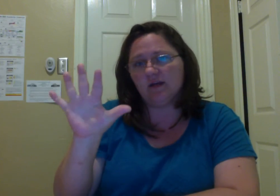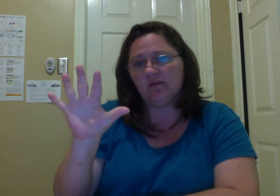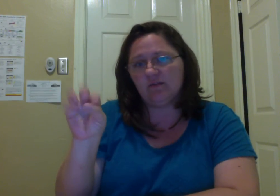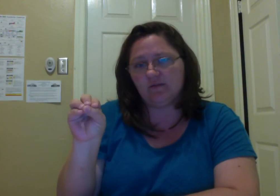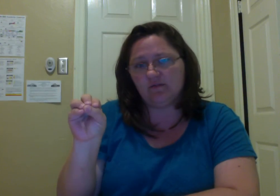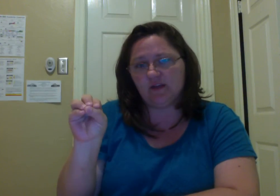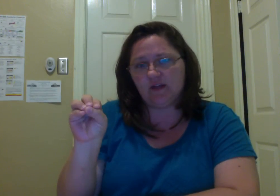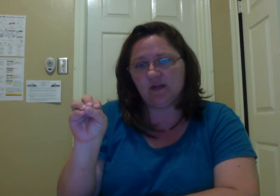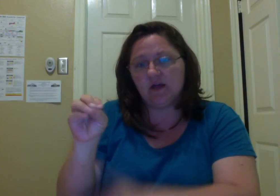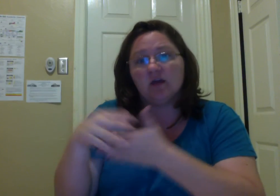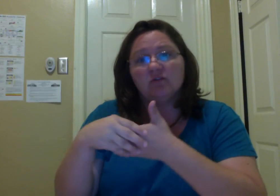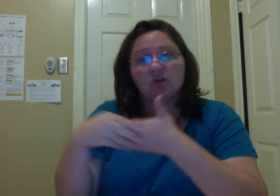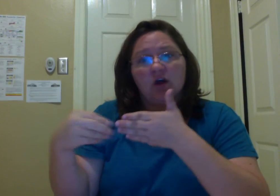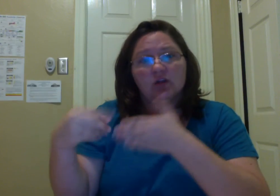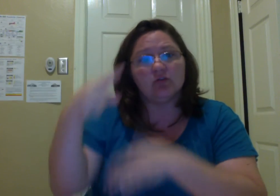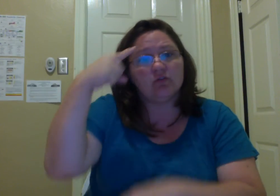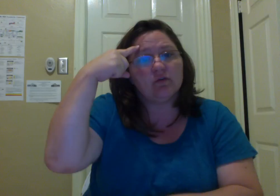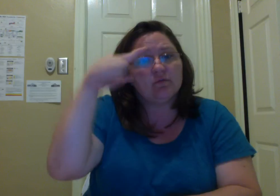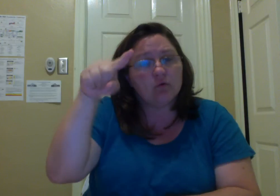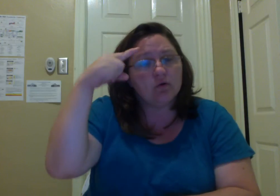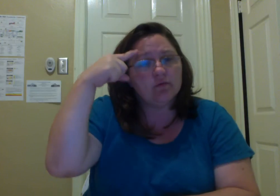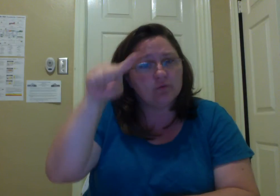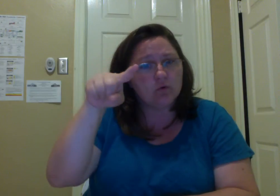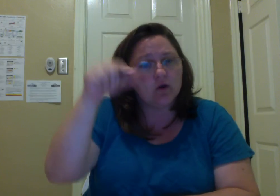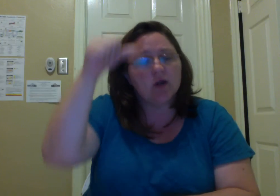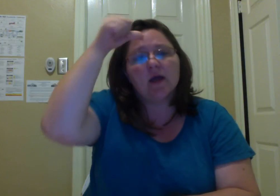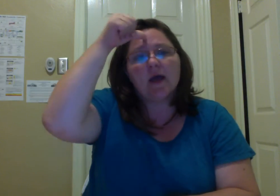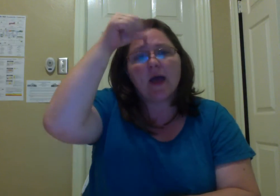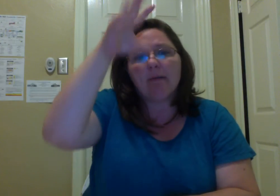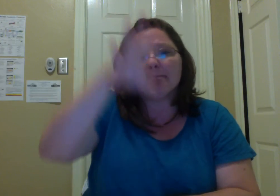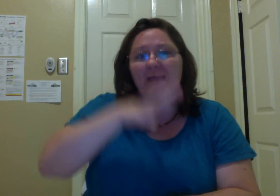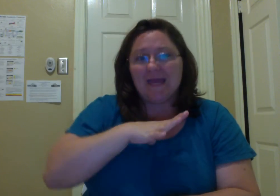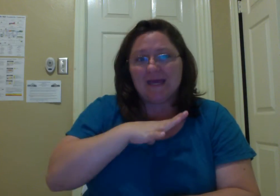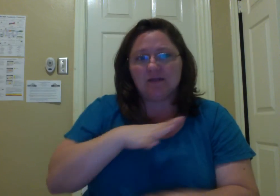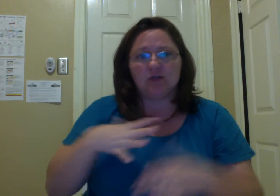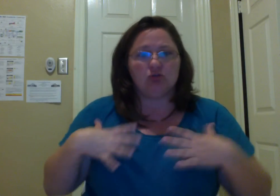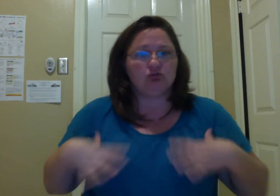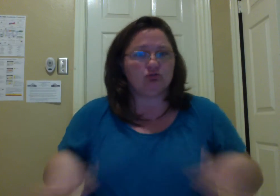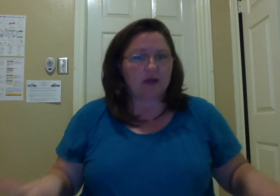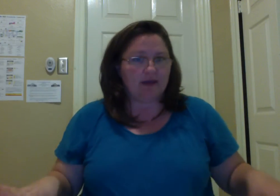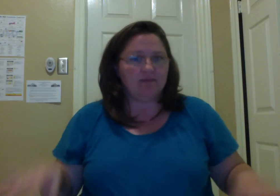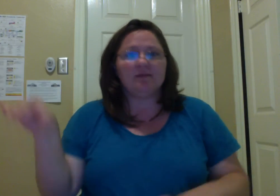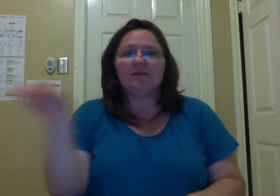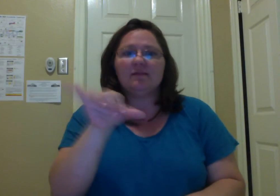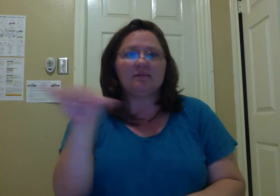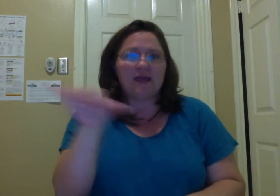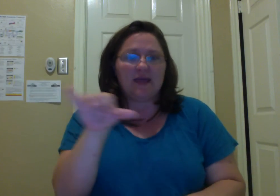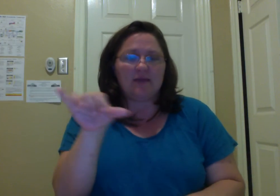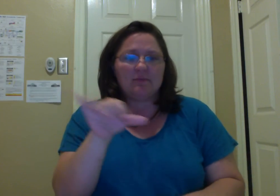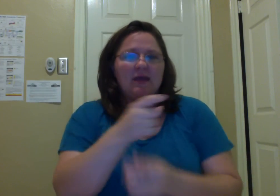for a man dressed the same